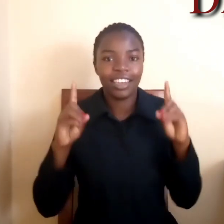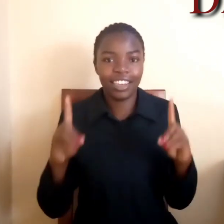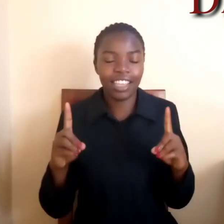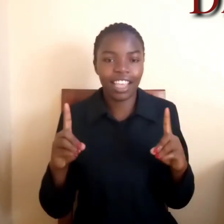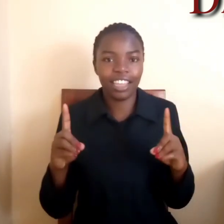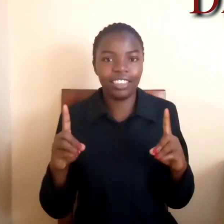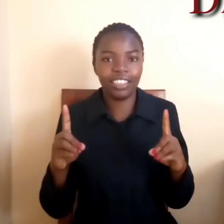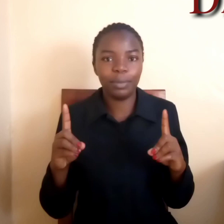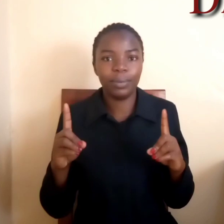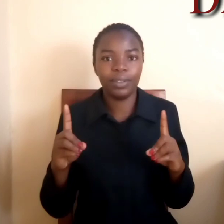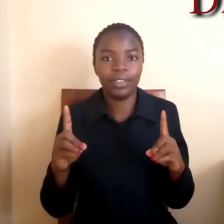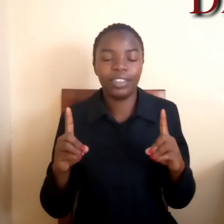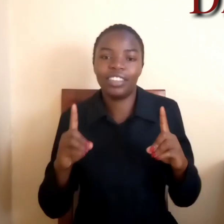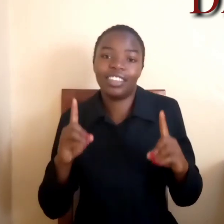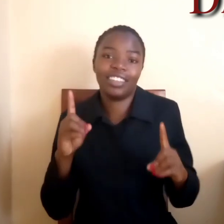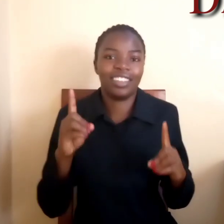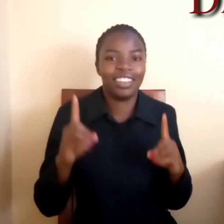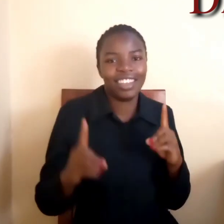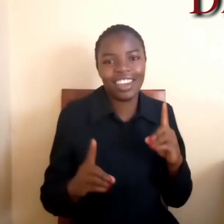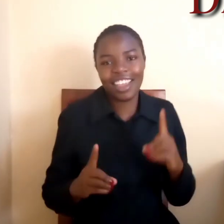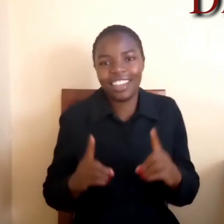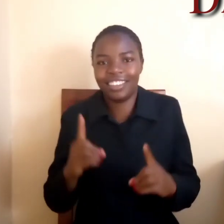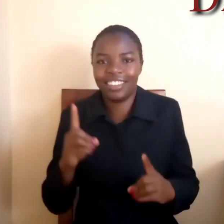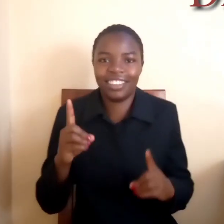D hand shape, dance.